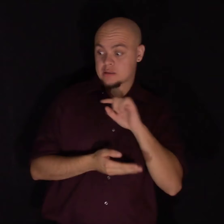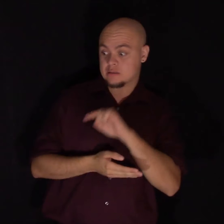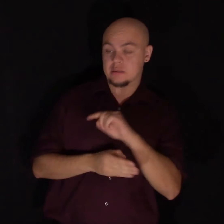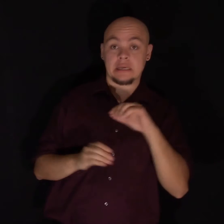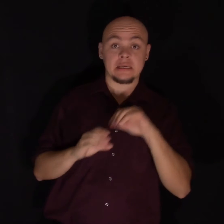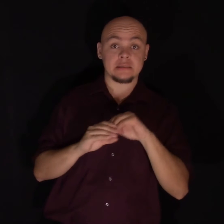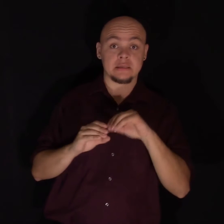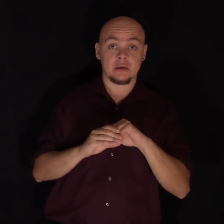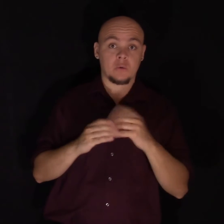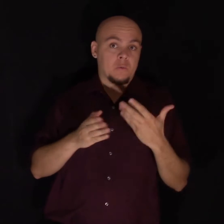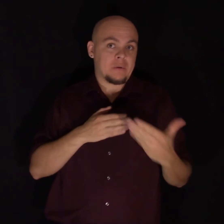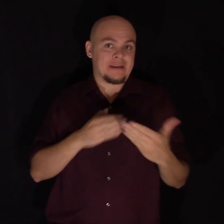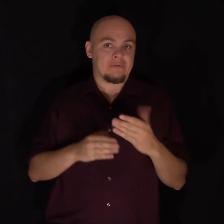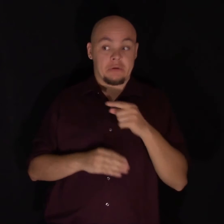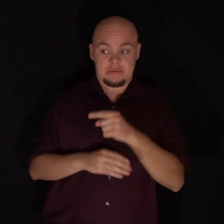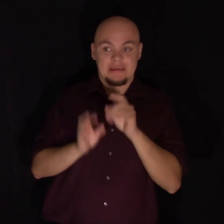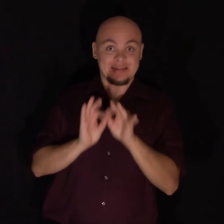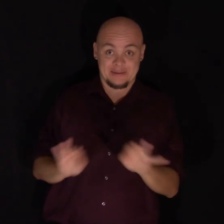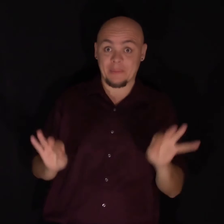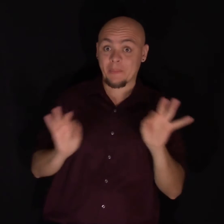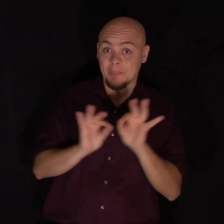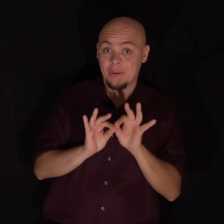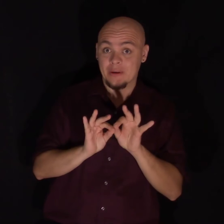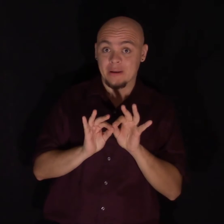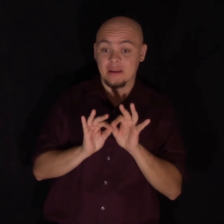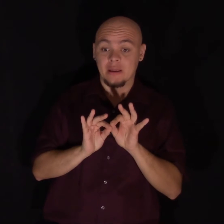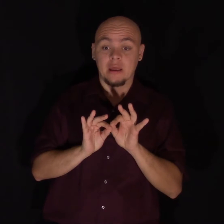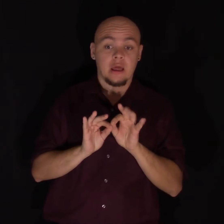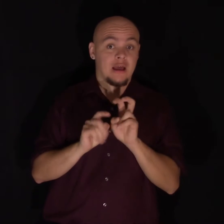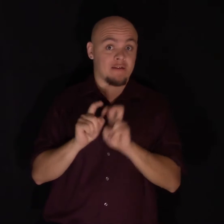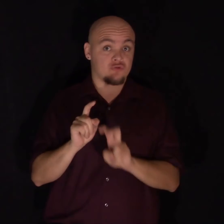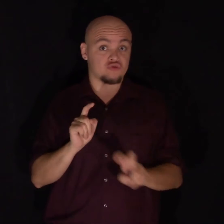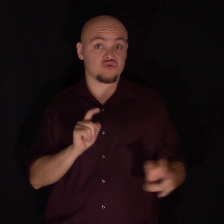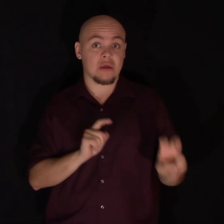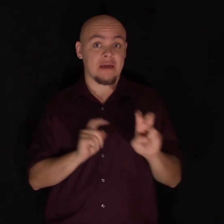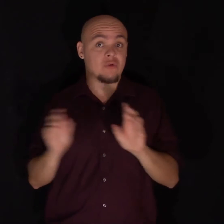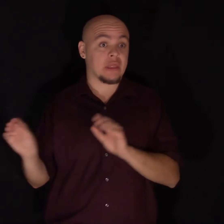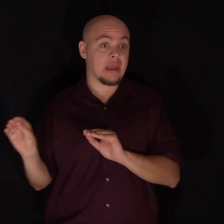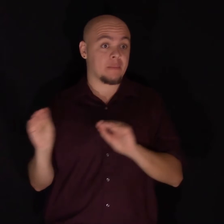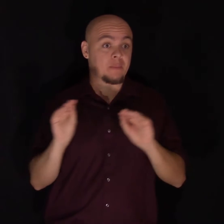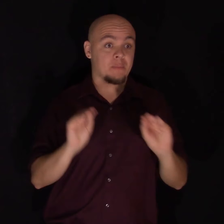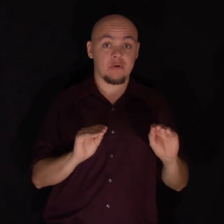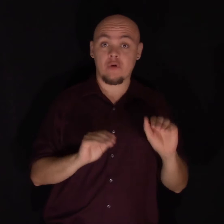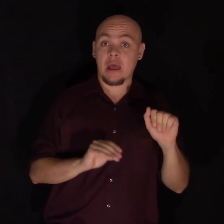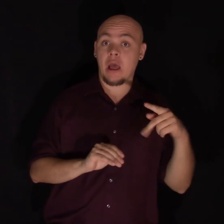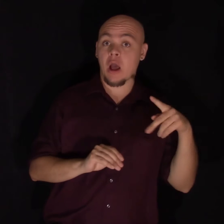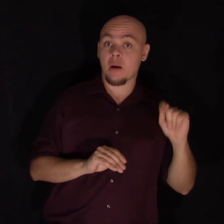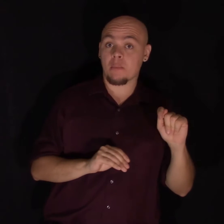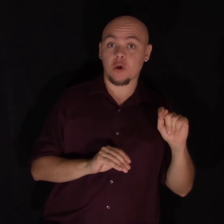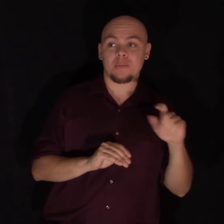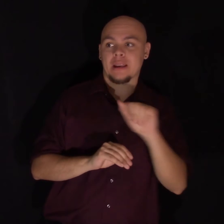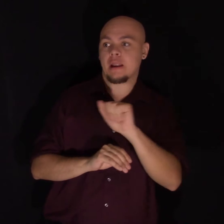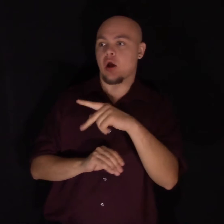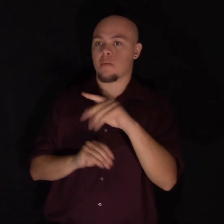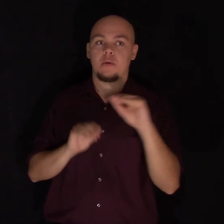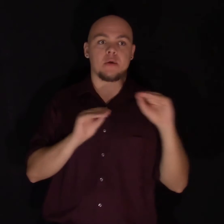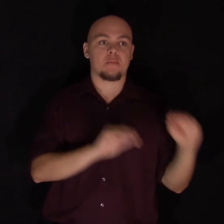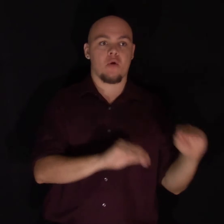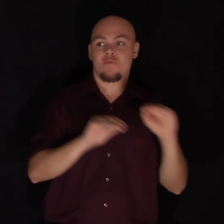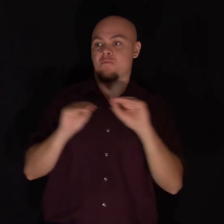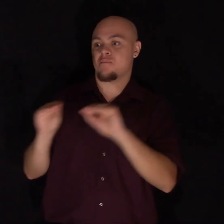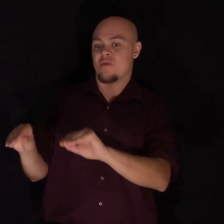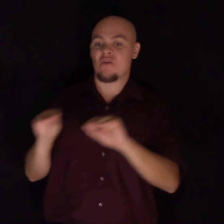Whatever it is, it must be pretty important, because I've traveled with it, moved it from apartment to apartment to